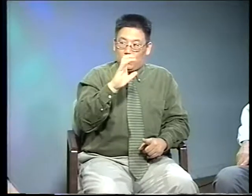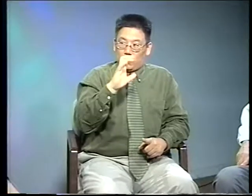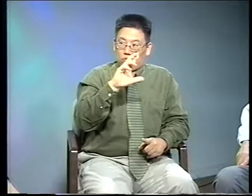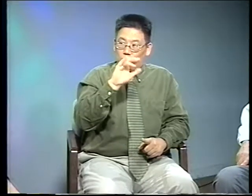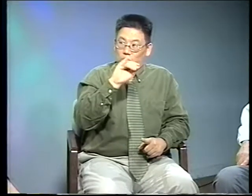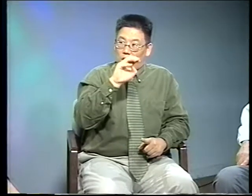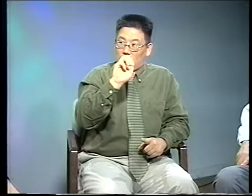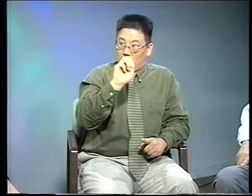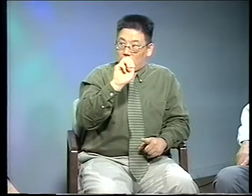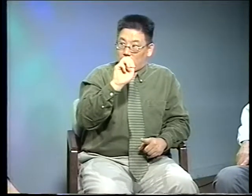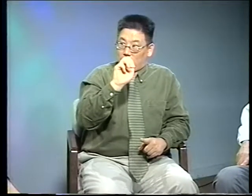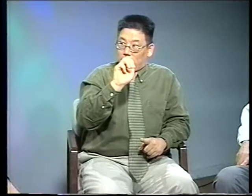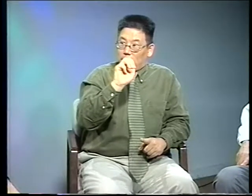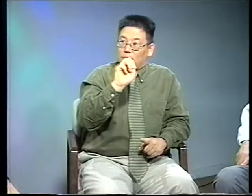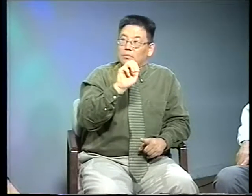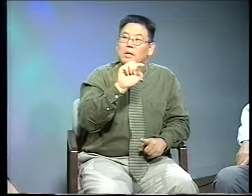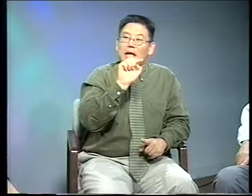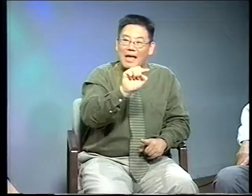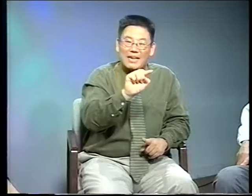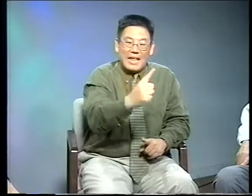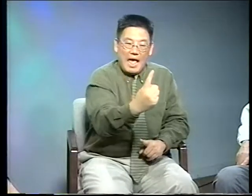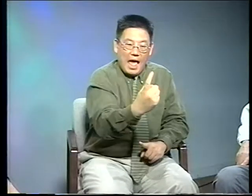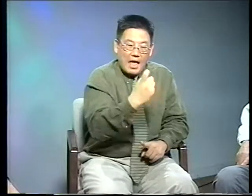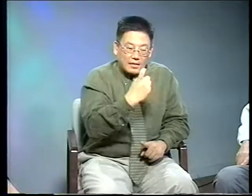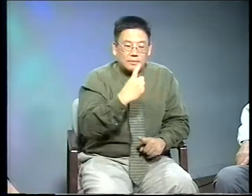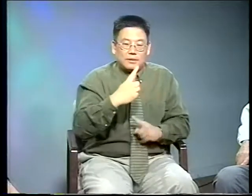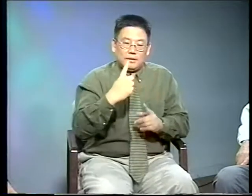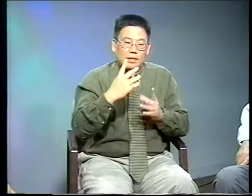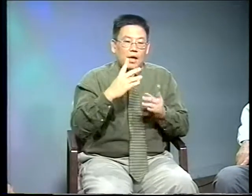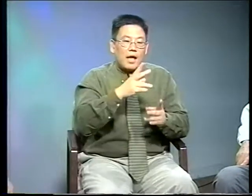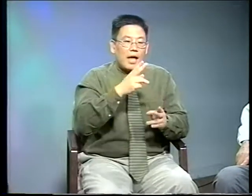I was talking about hate crimes at the time.